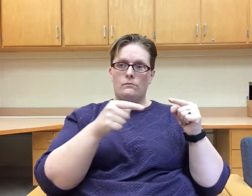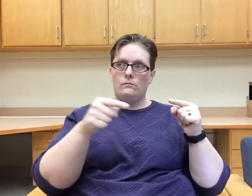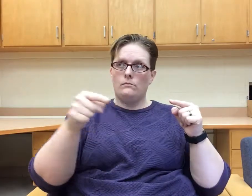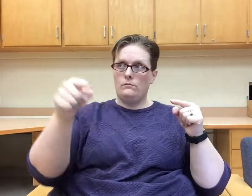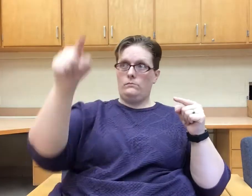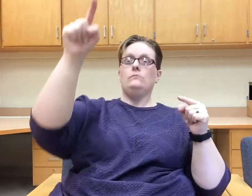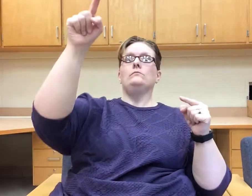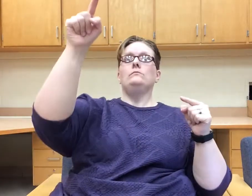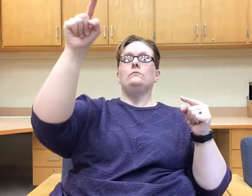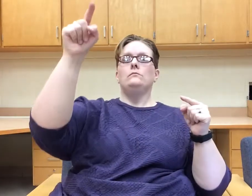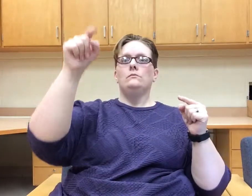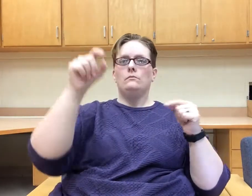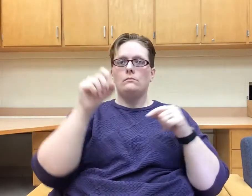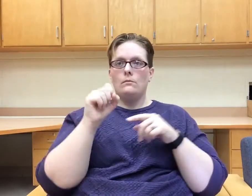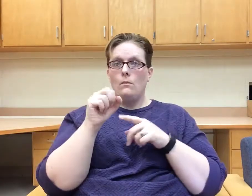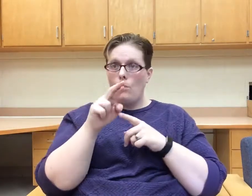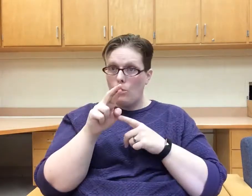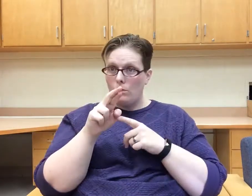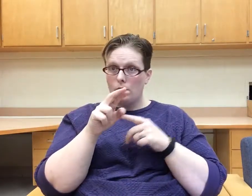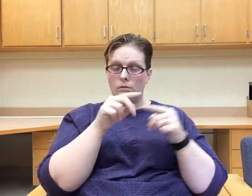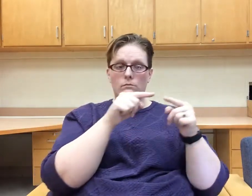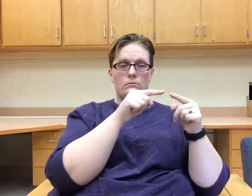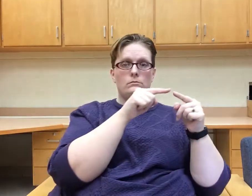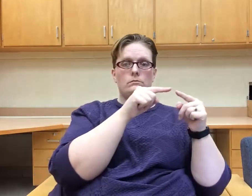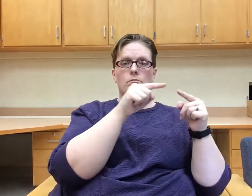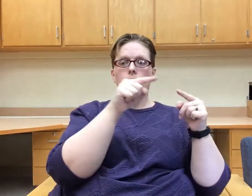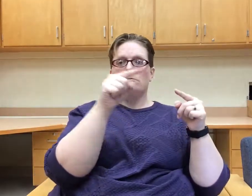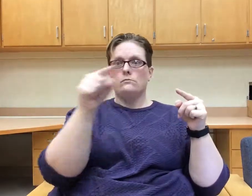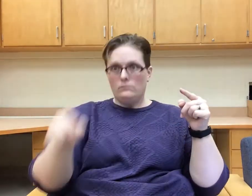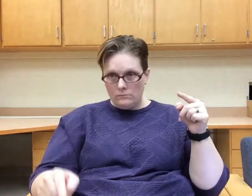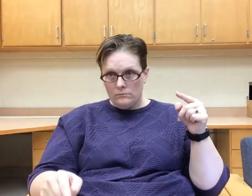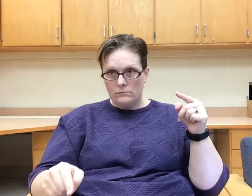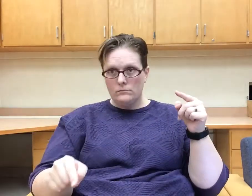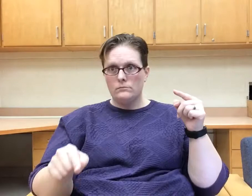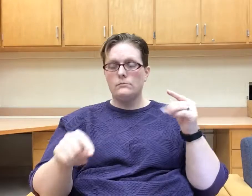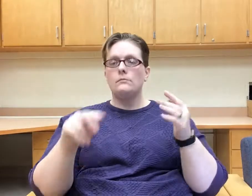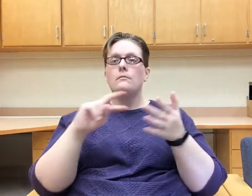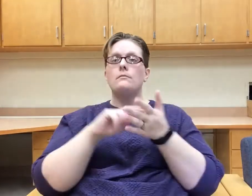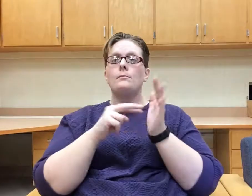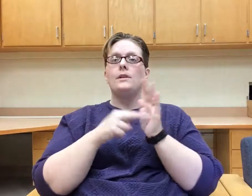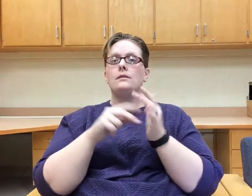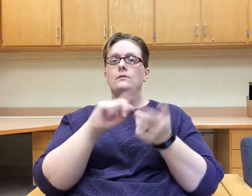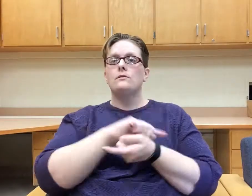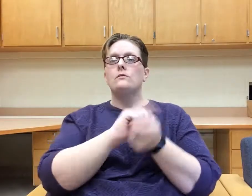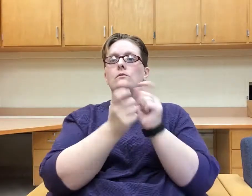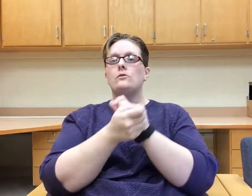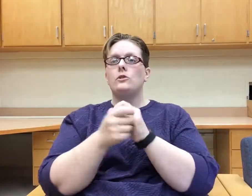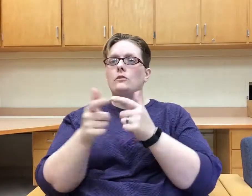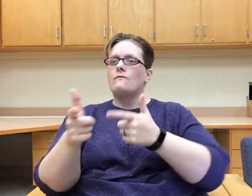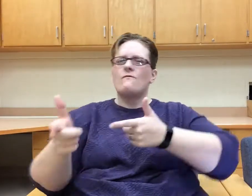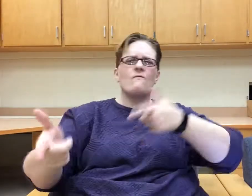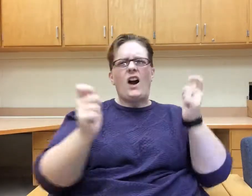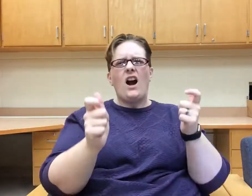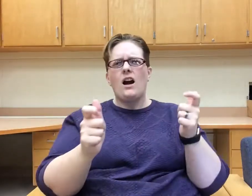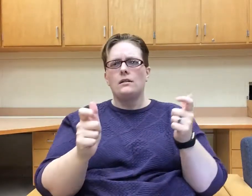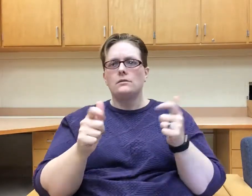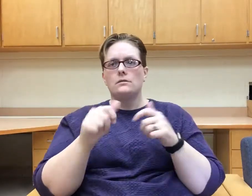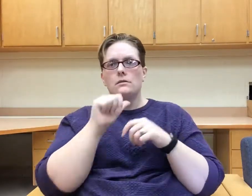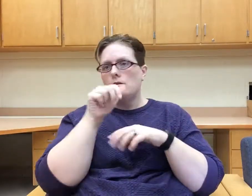Suppose you have a line that suddenly loops up or one that suddenly falls down. That means that it's a change